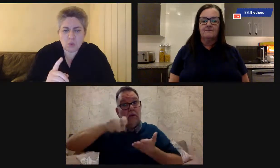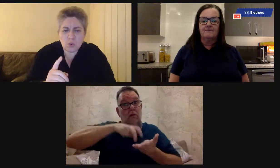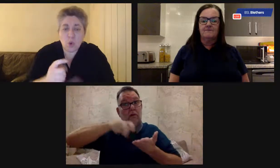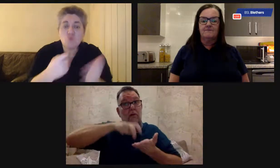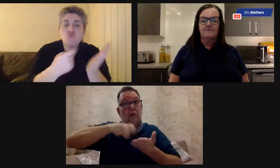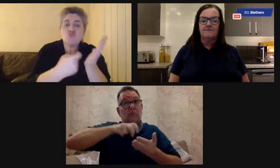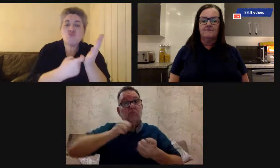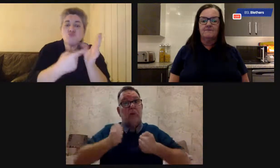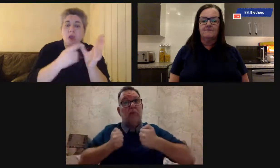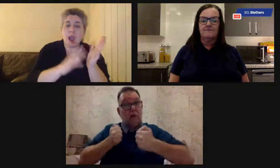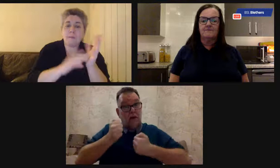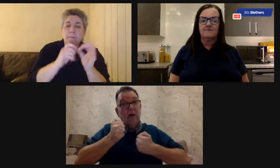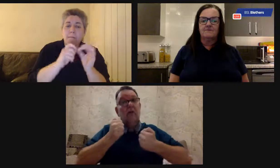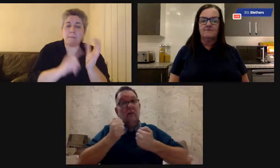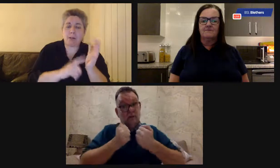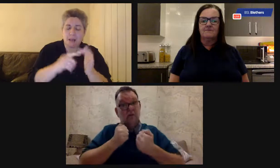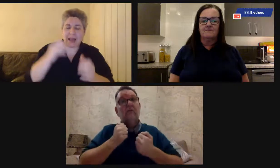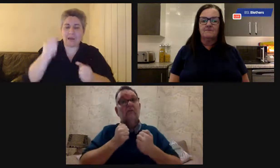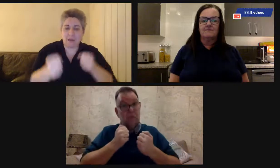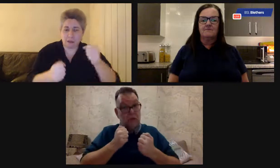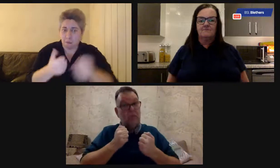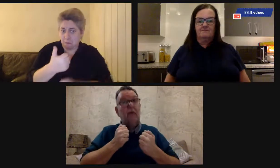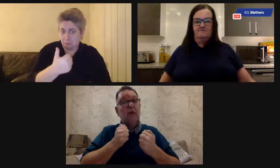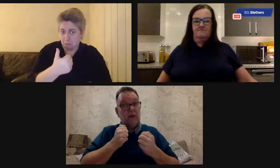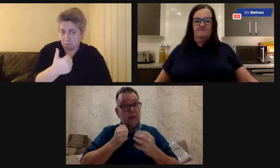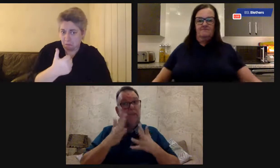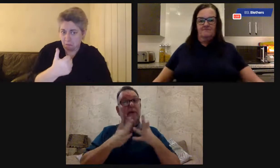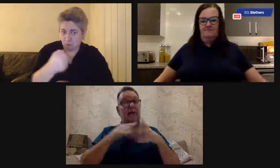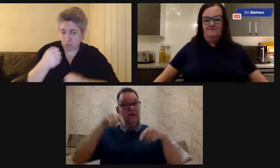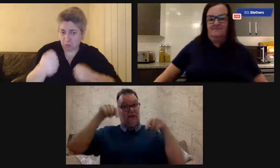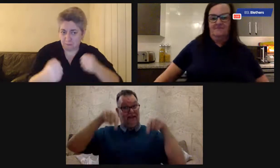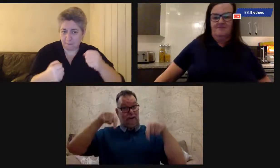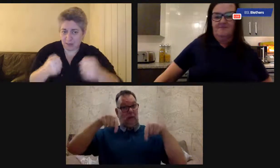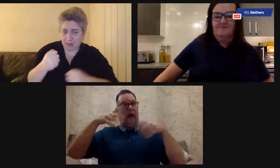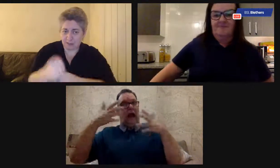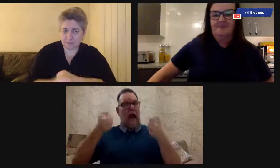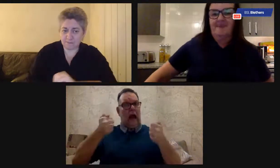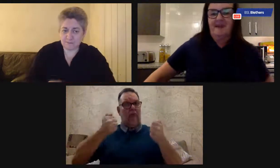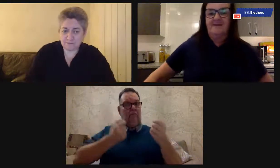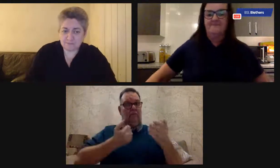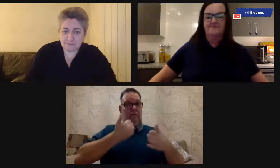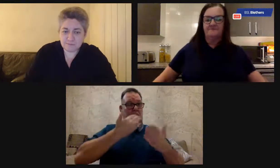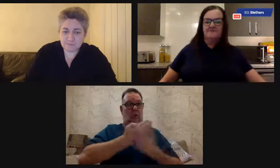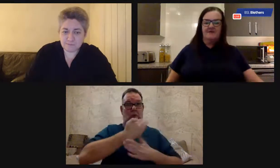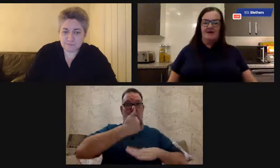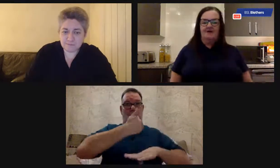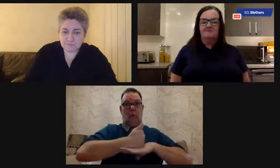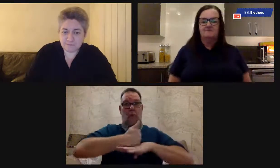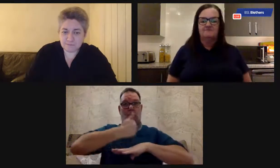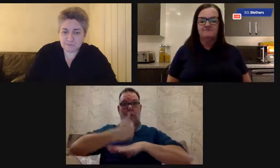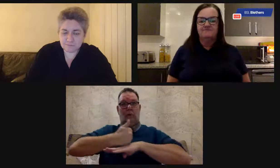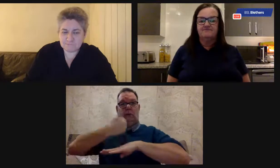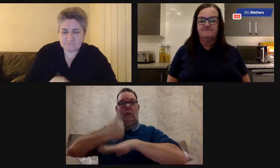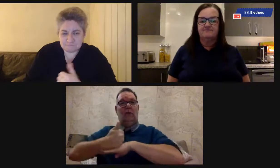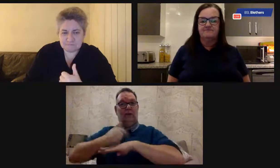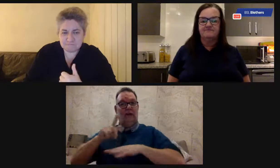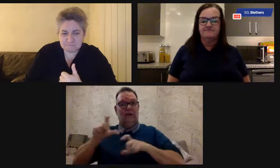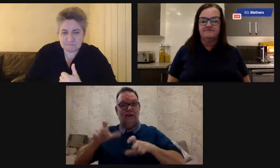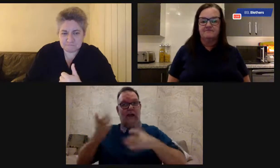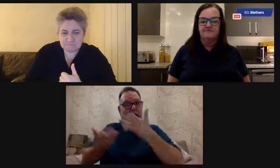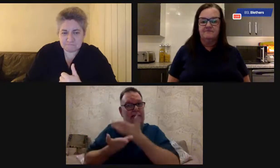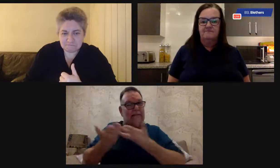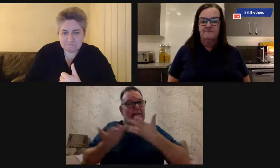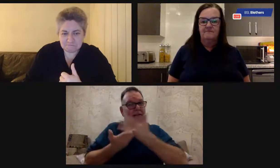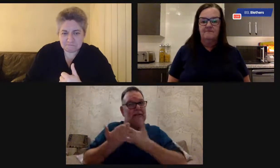someone who's considering do rambling as well. So there's lots